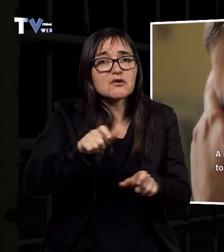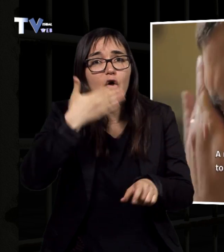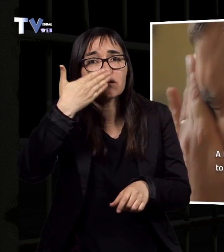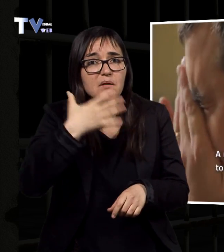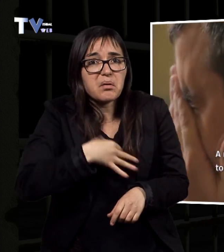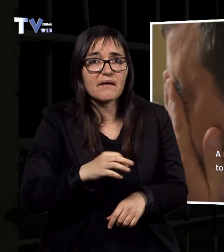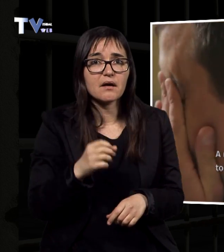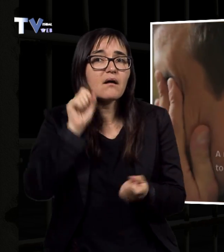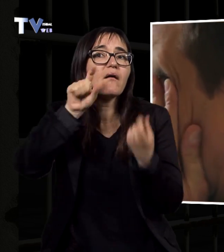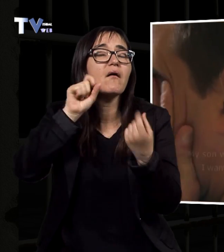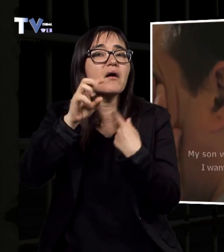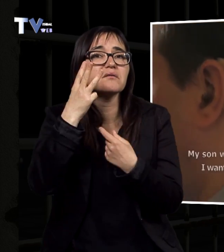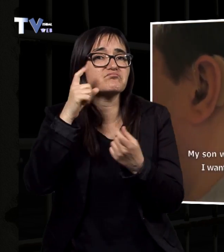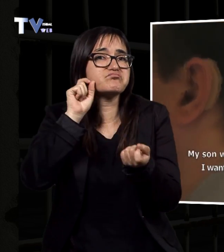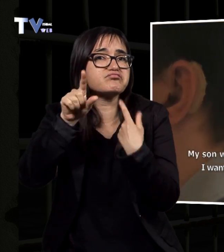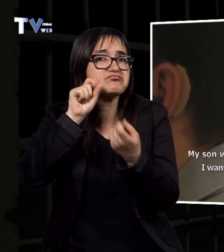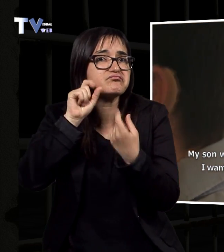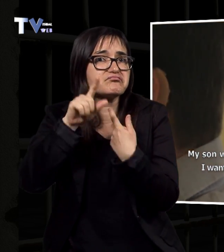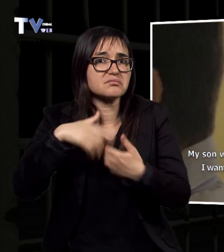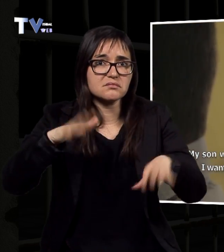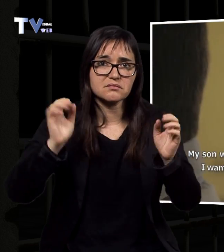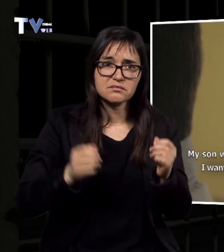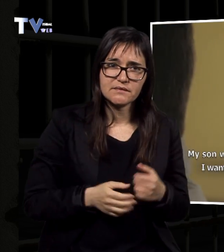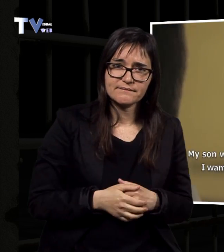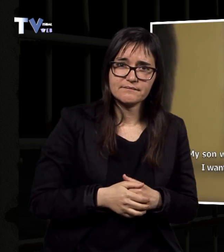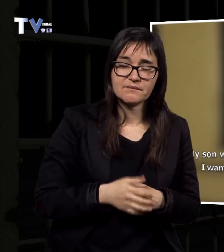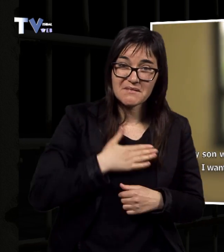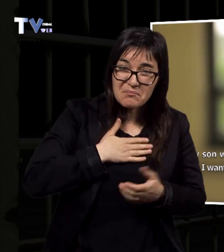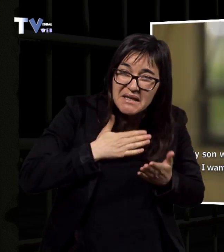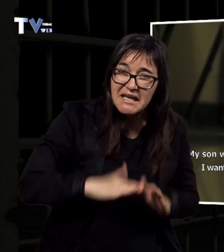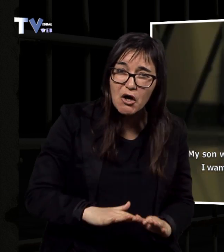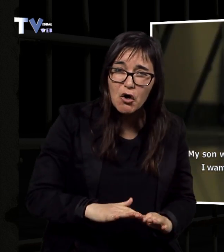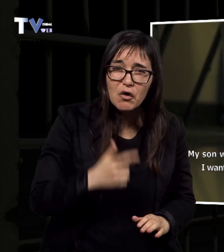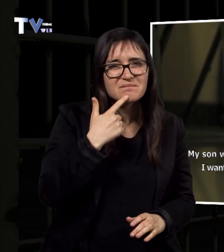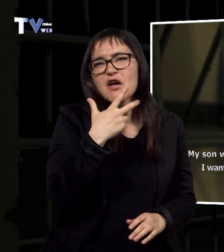days. My son was denied use of a phone for 42 days.